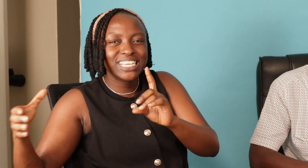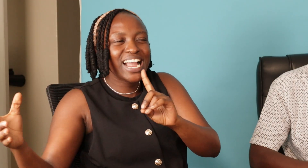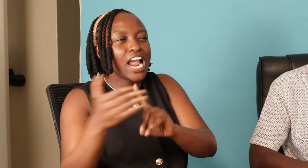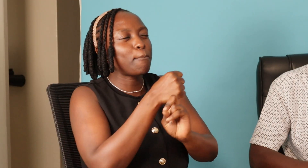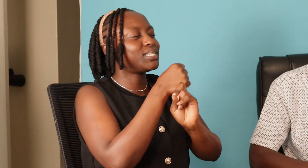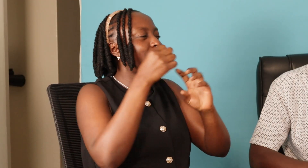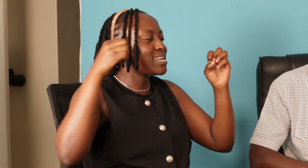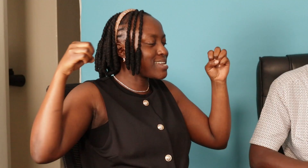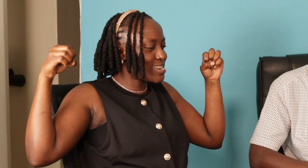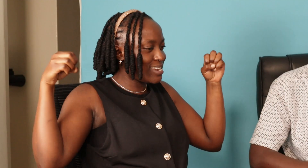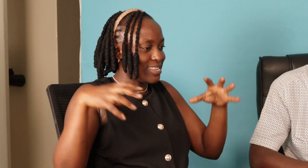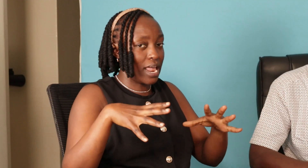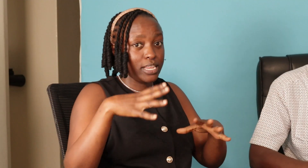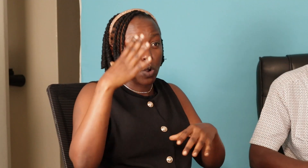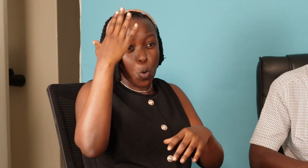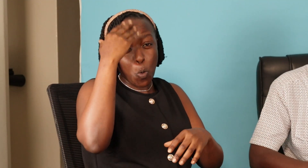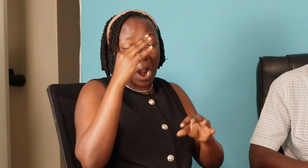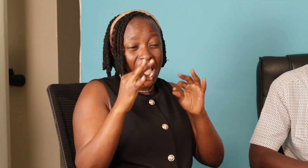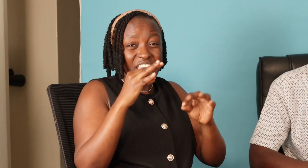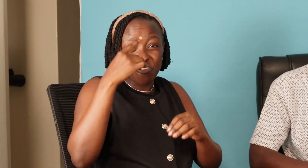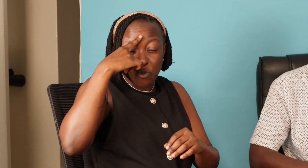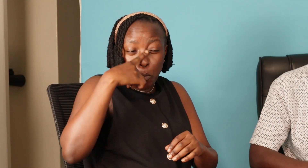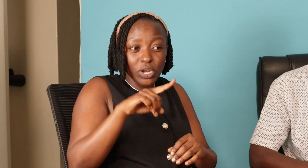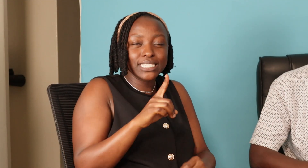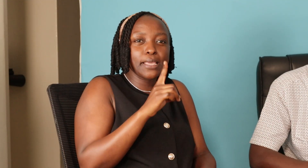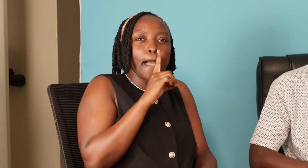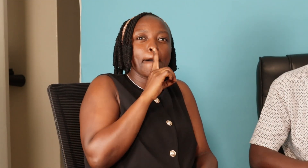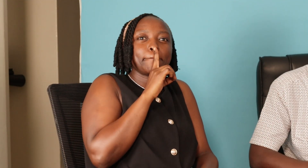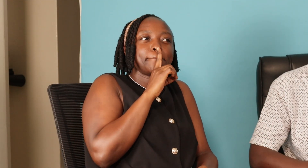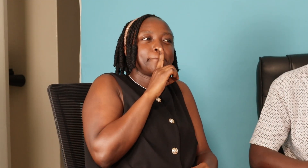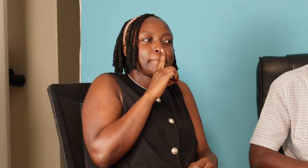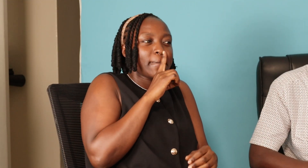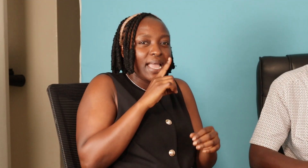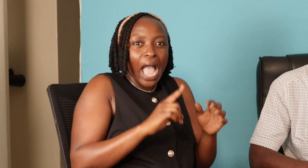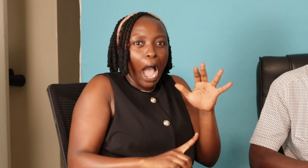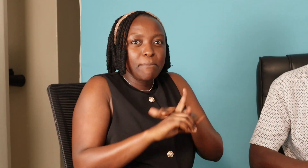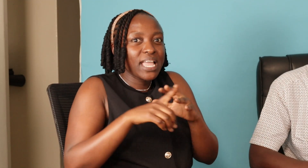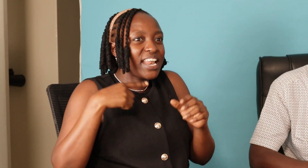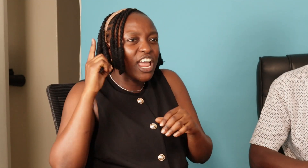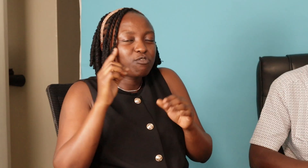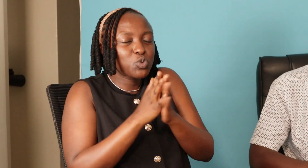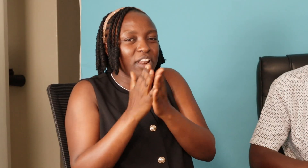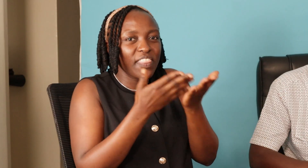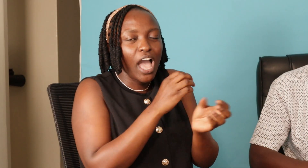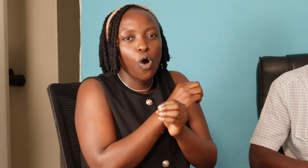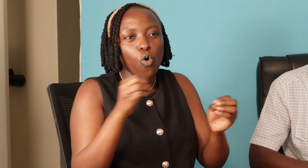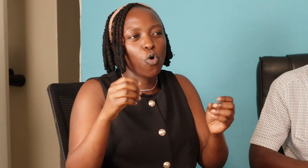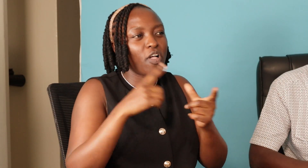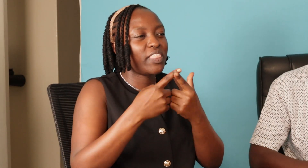issues of the deaf community are captured clearly in these policy documents. Yes. Because if the policy is silent about the